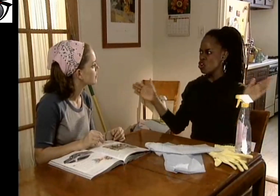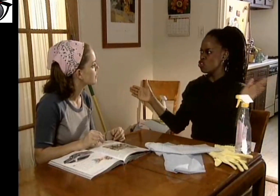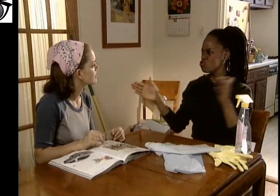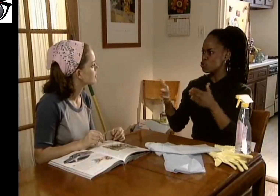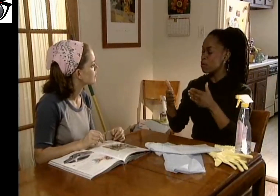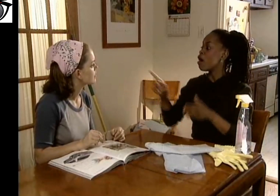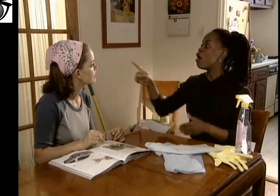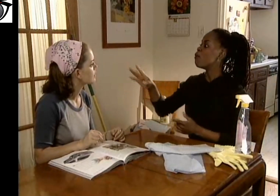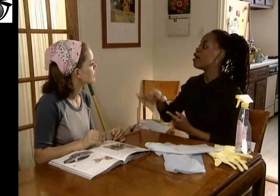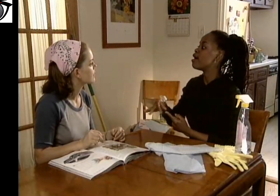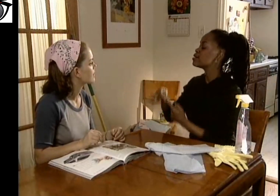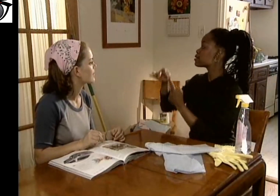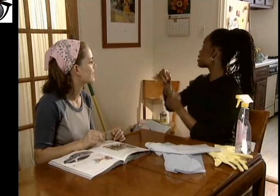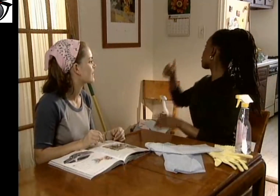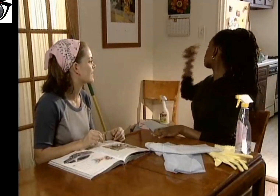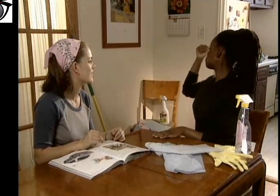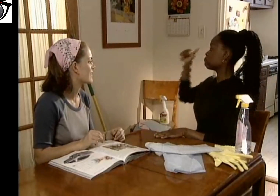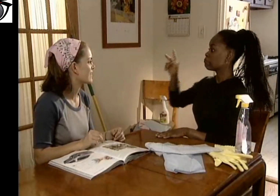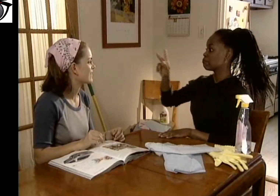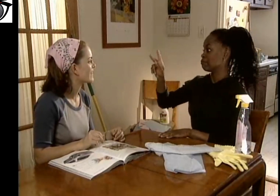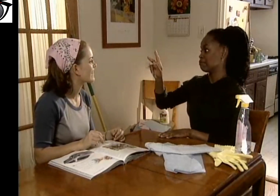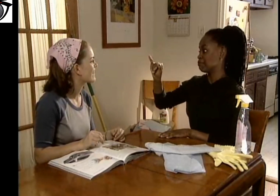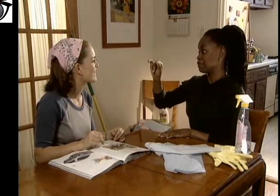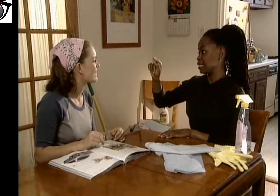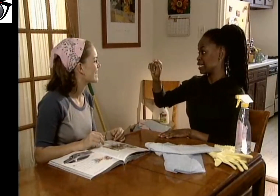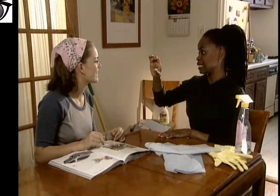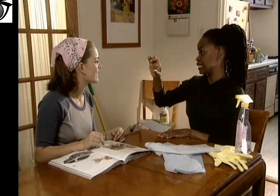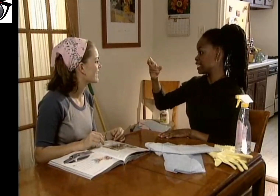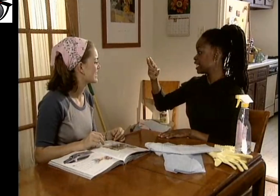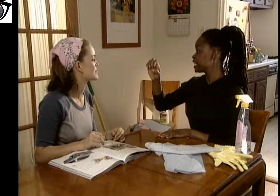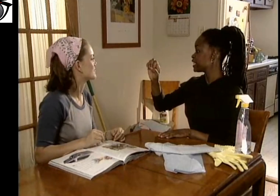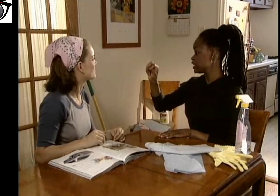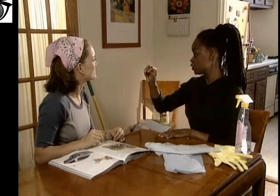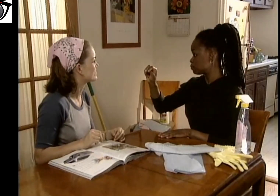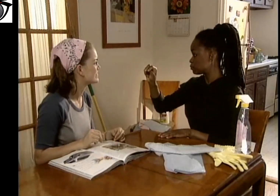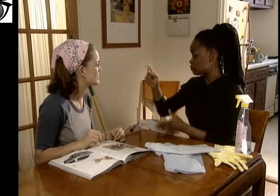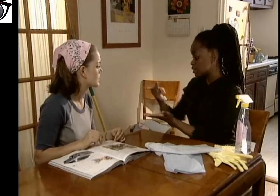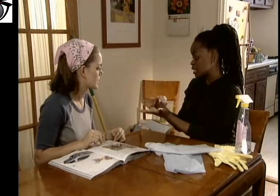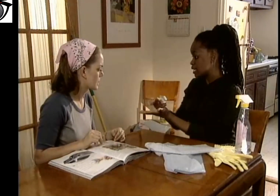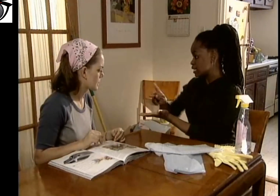I think that's all of the rooms. Oh, except the kitchen.